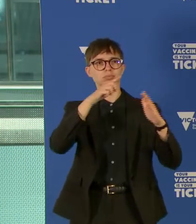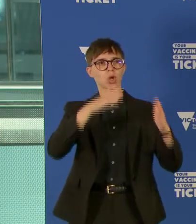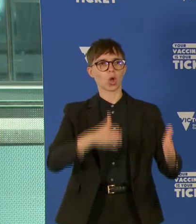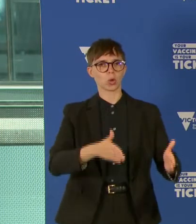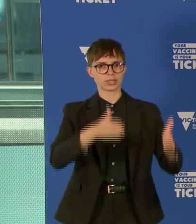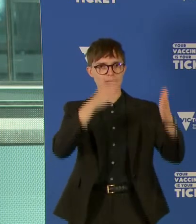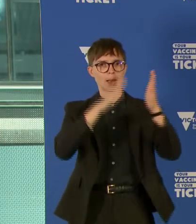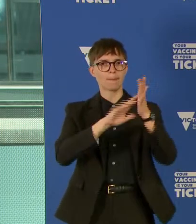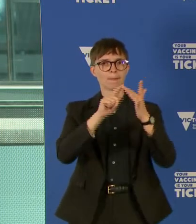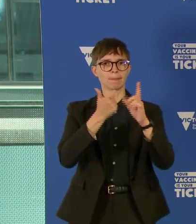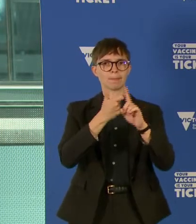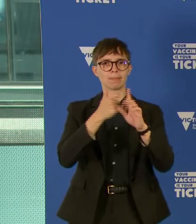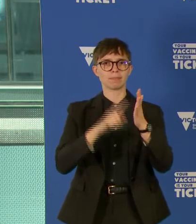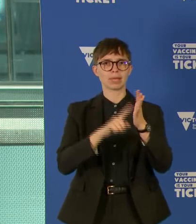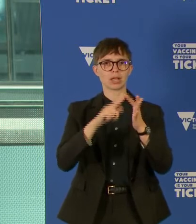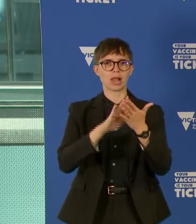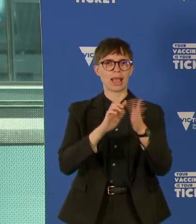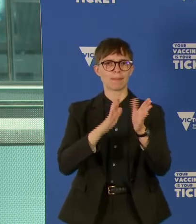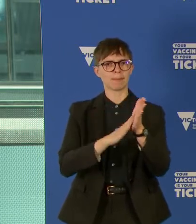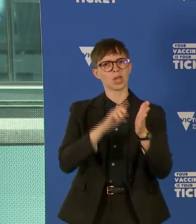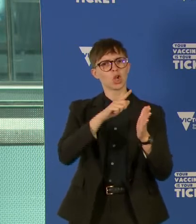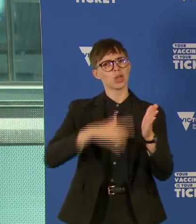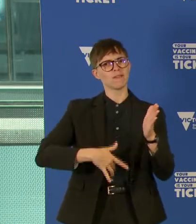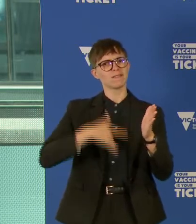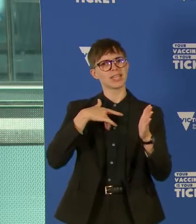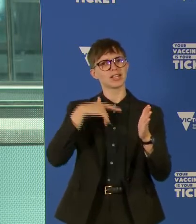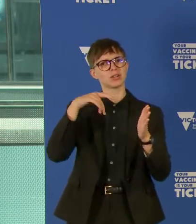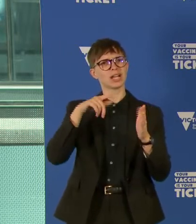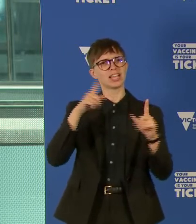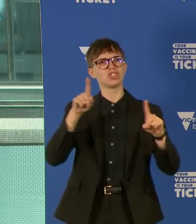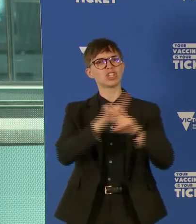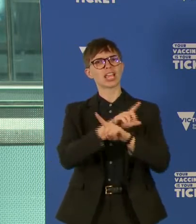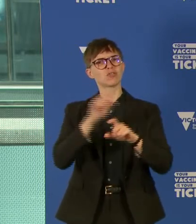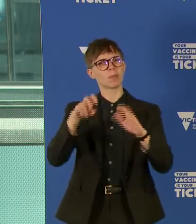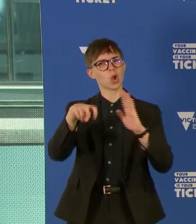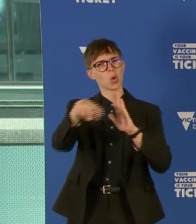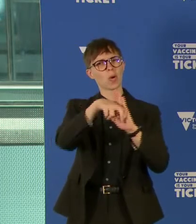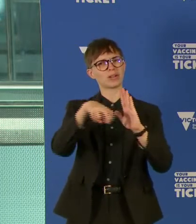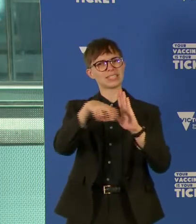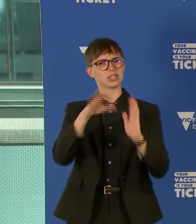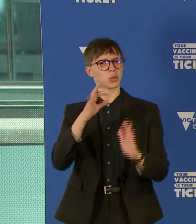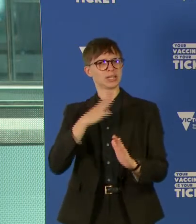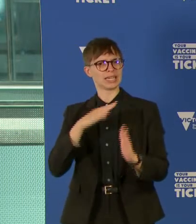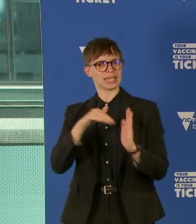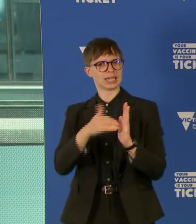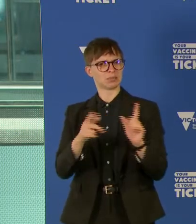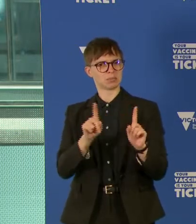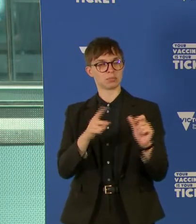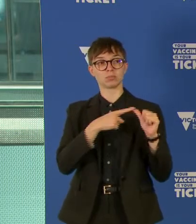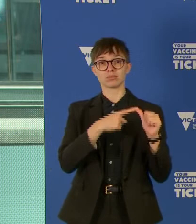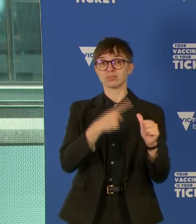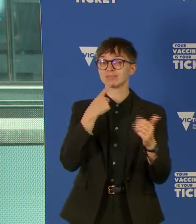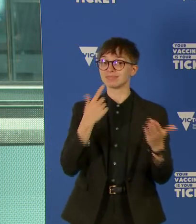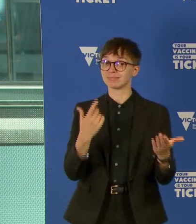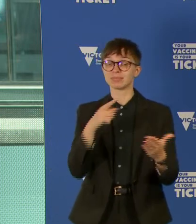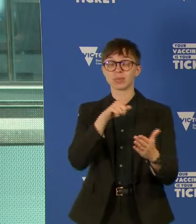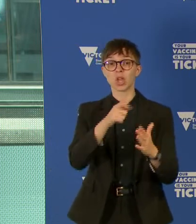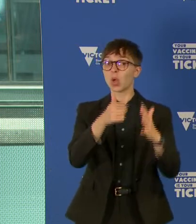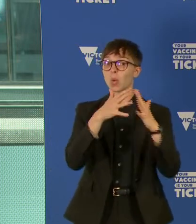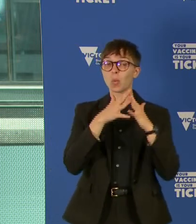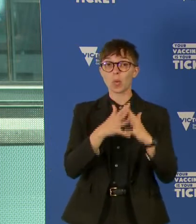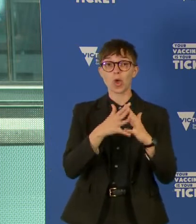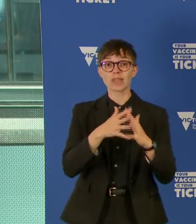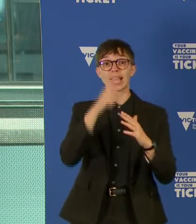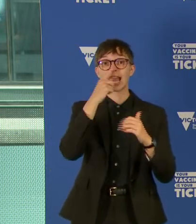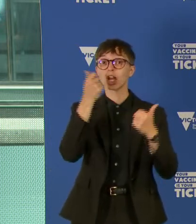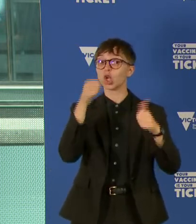wide variety of needs. It would have been extraordinarily handy to have 2 years ago.